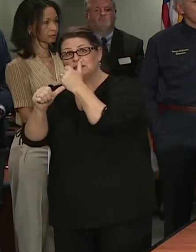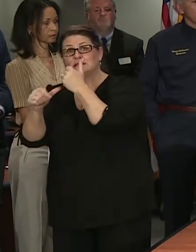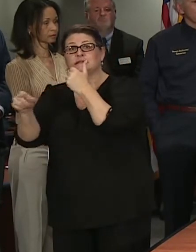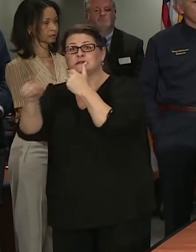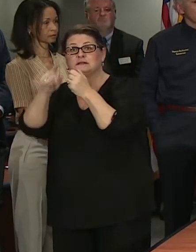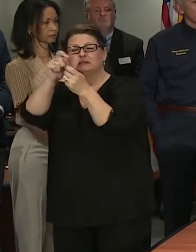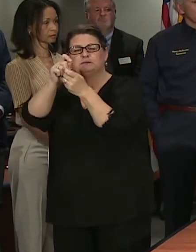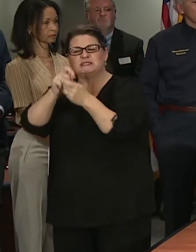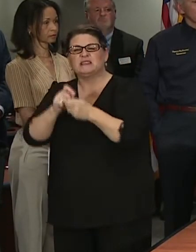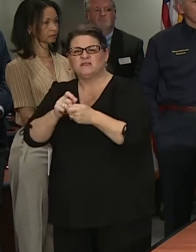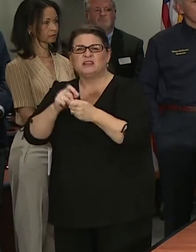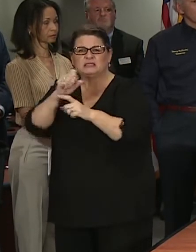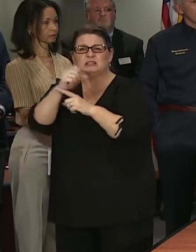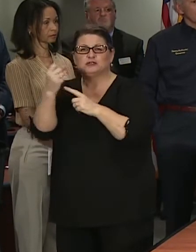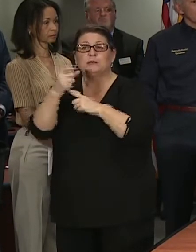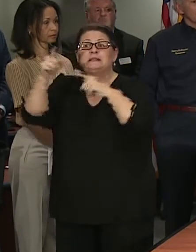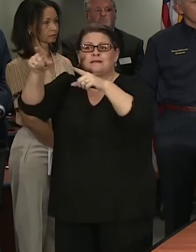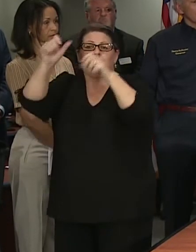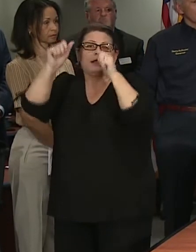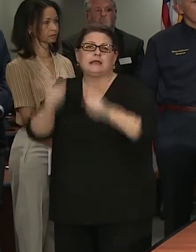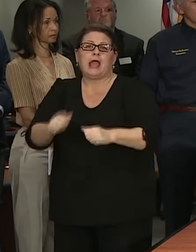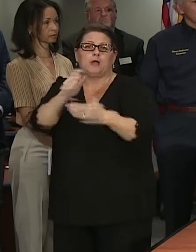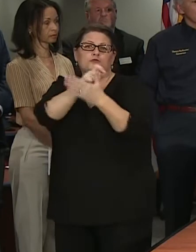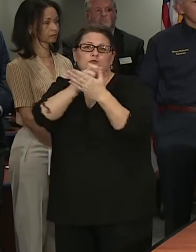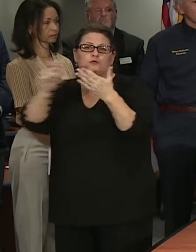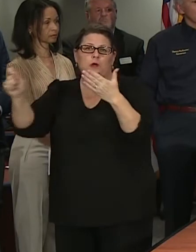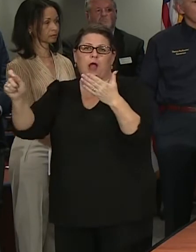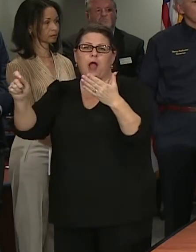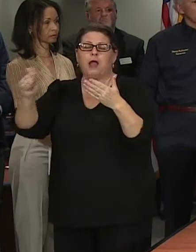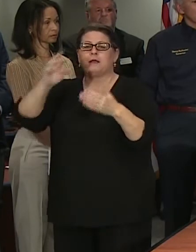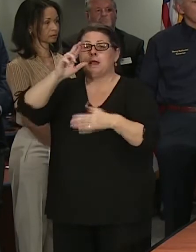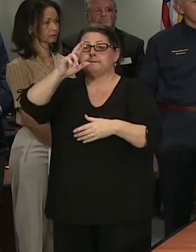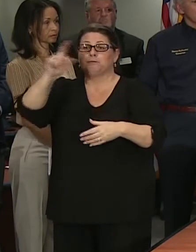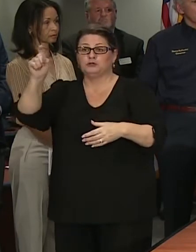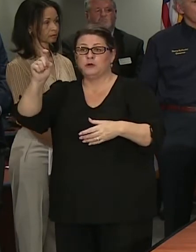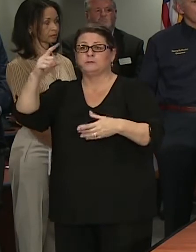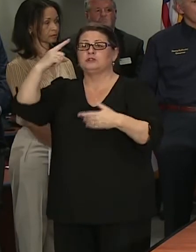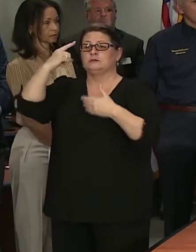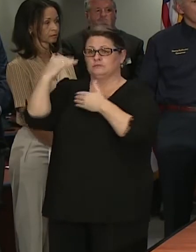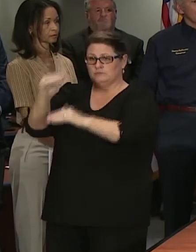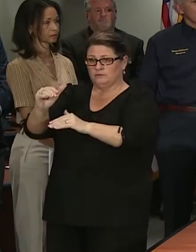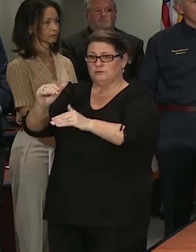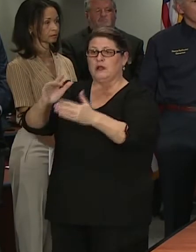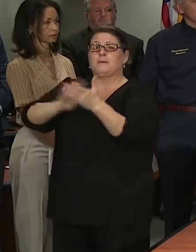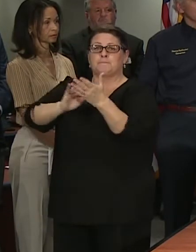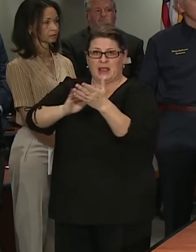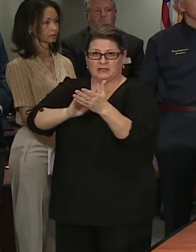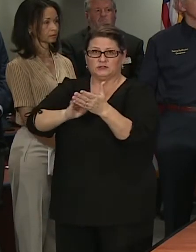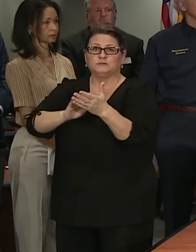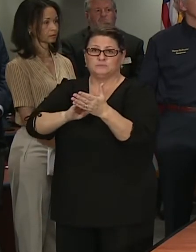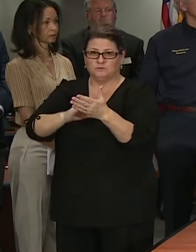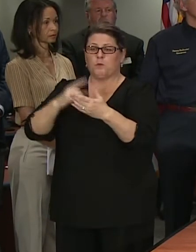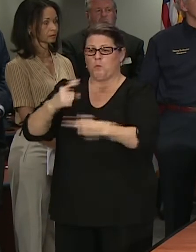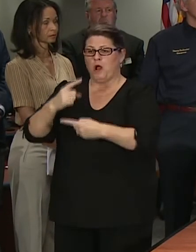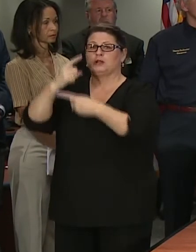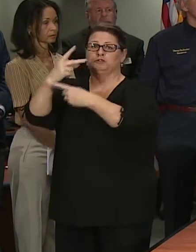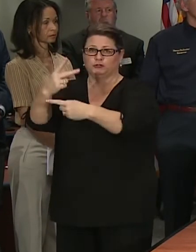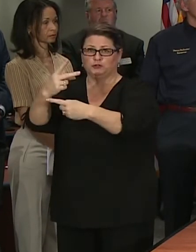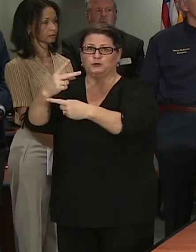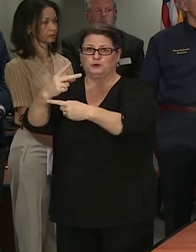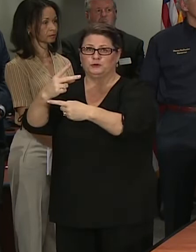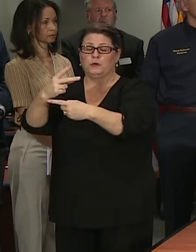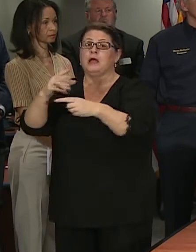certain circumstances to write Schedule II and Schedule III medications via telemedicine without first getting approval from the medical